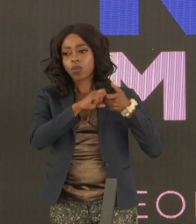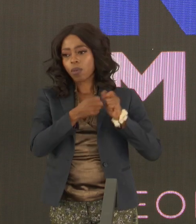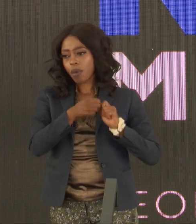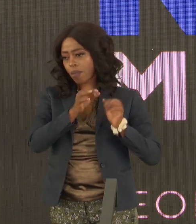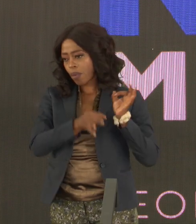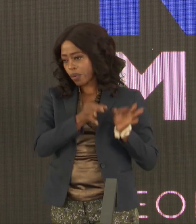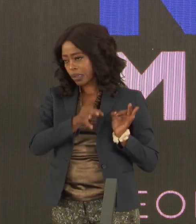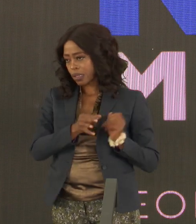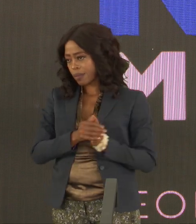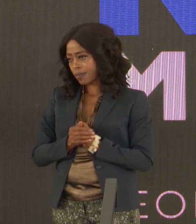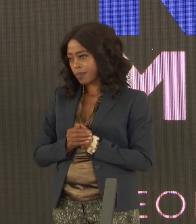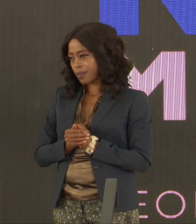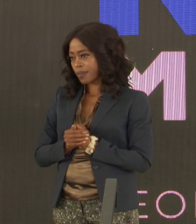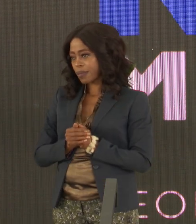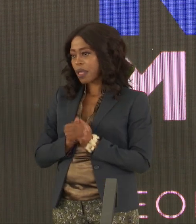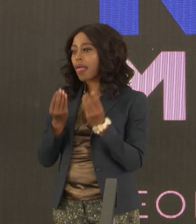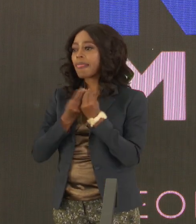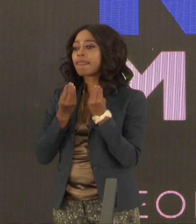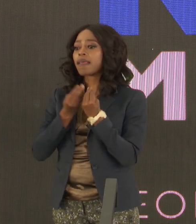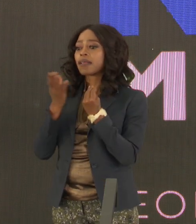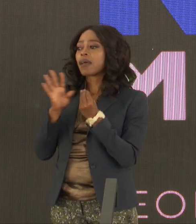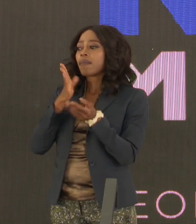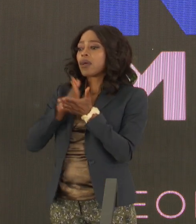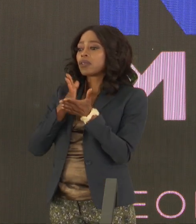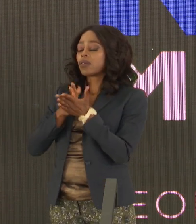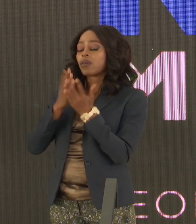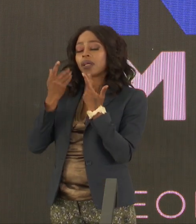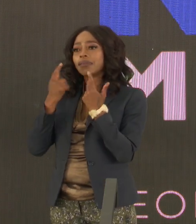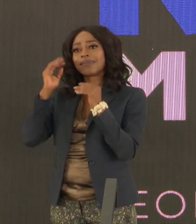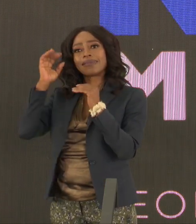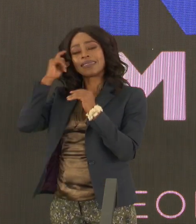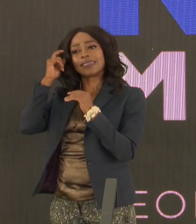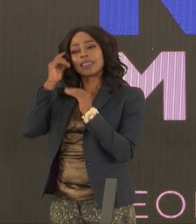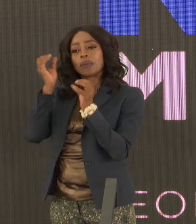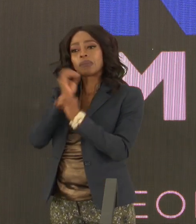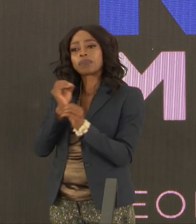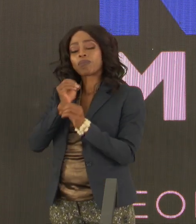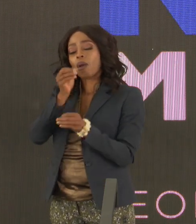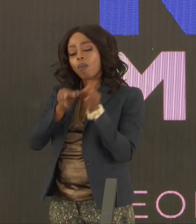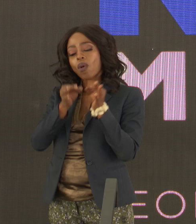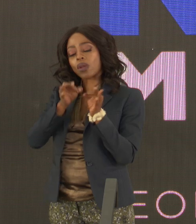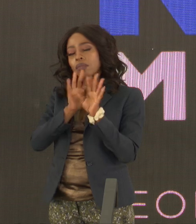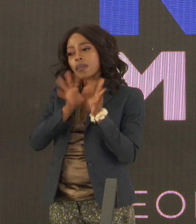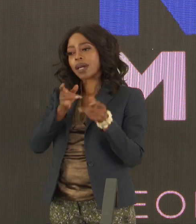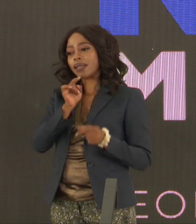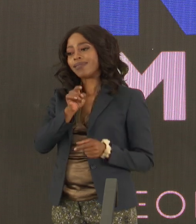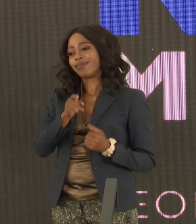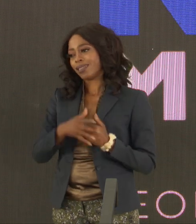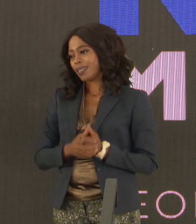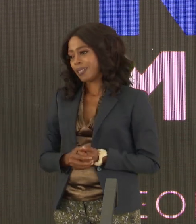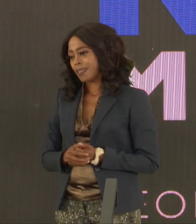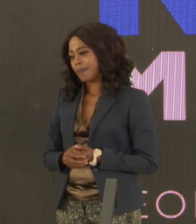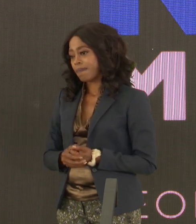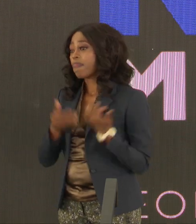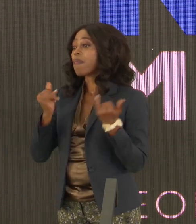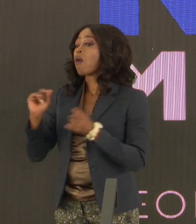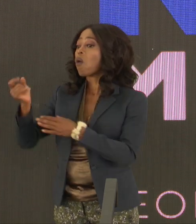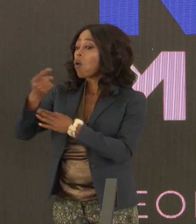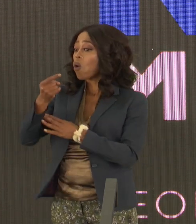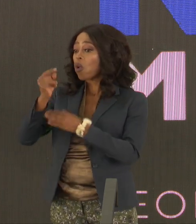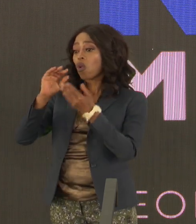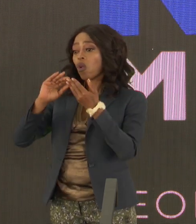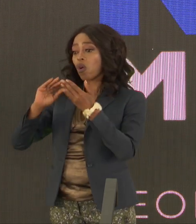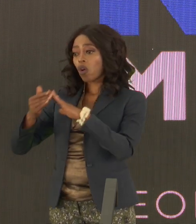problem. The things that keep us awake at night personally must be political. All communities